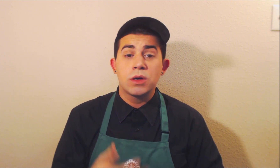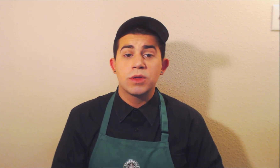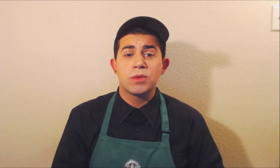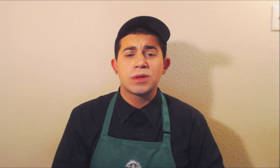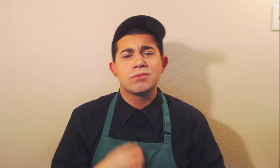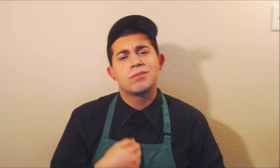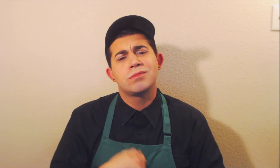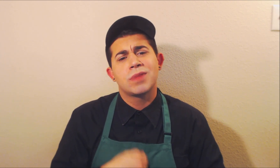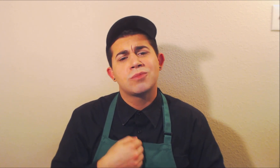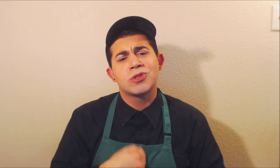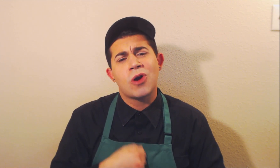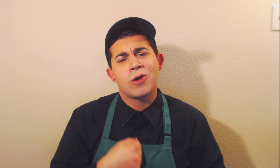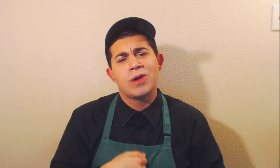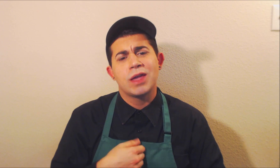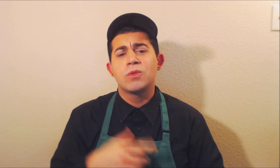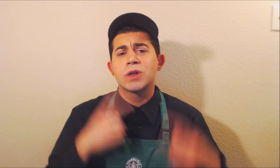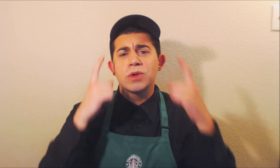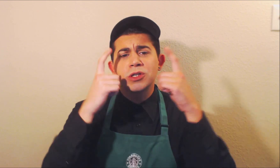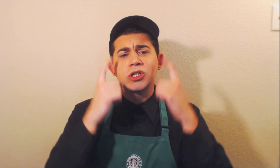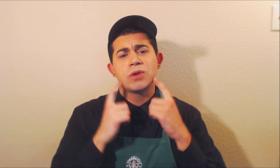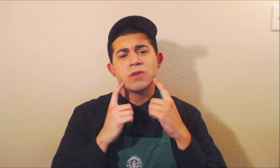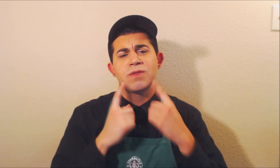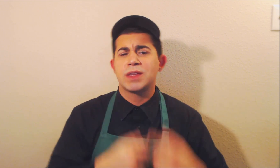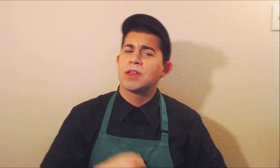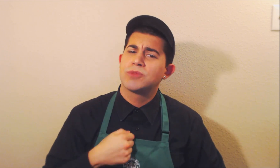no, you want to, I'm sorry. You want to really show it in your face.